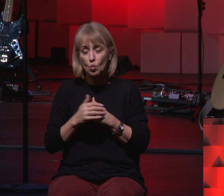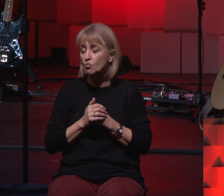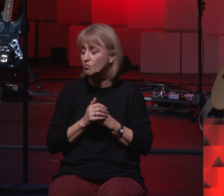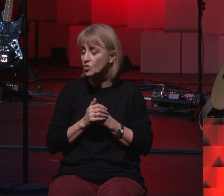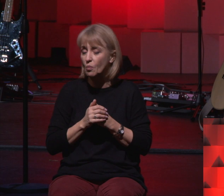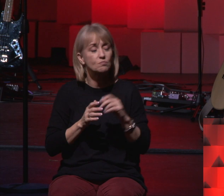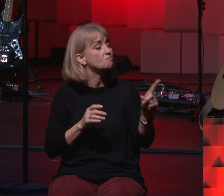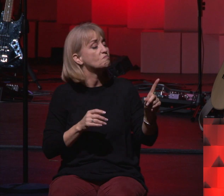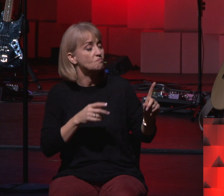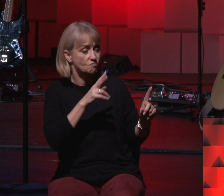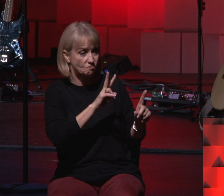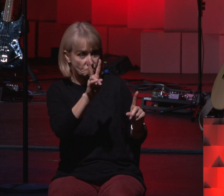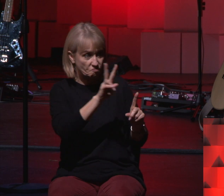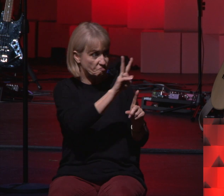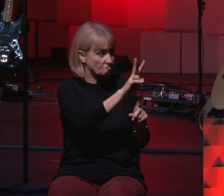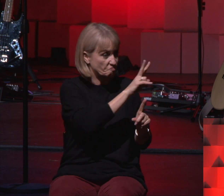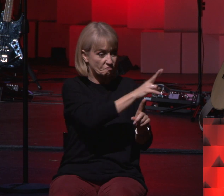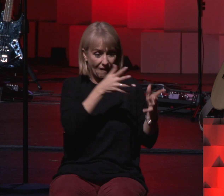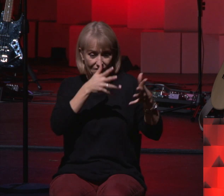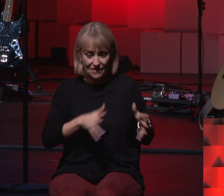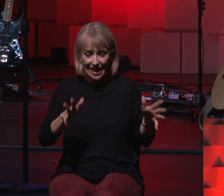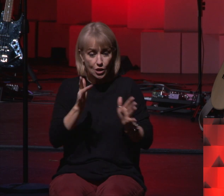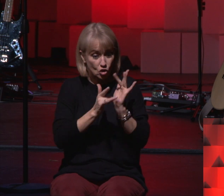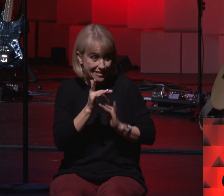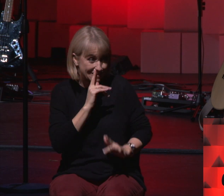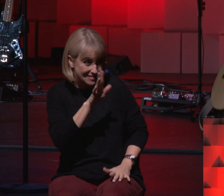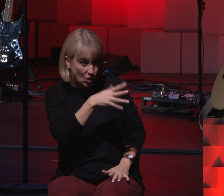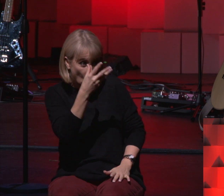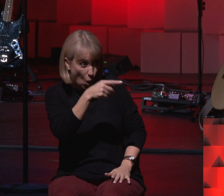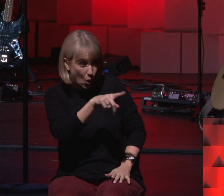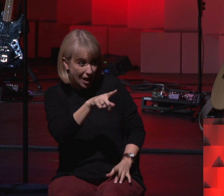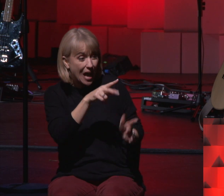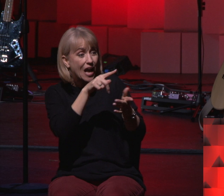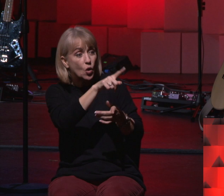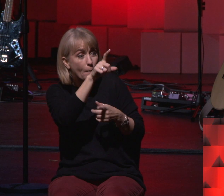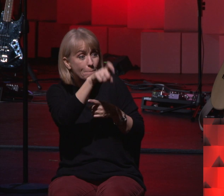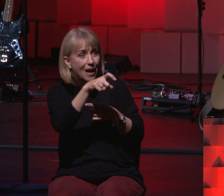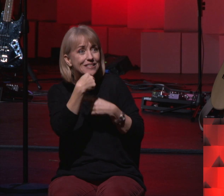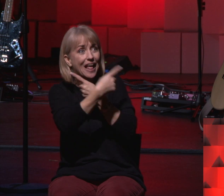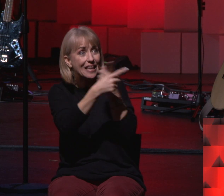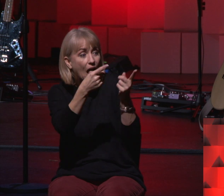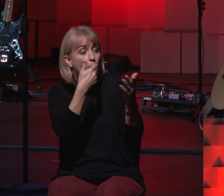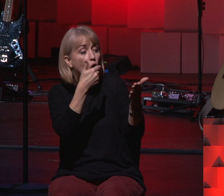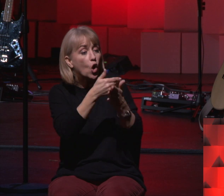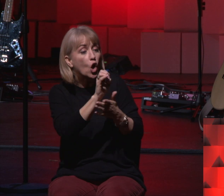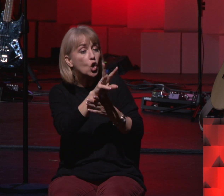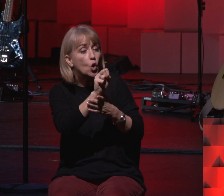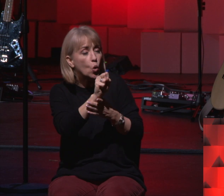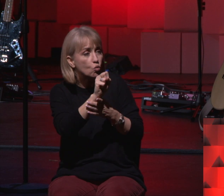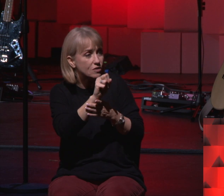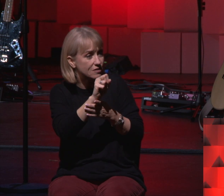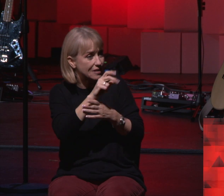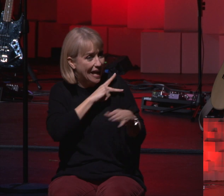was there. And He is saying, you guys, you be intentional about sharing the good news of the kingdom. And that's